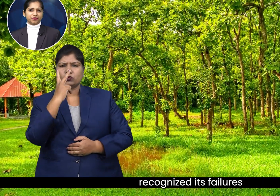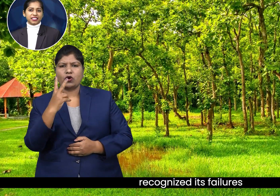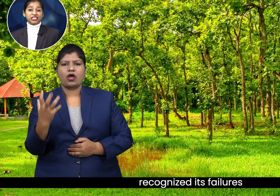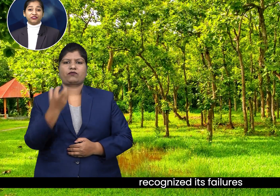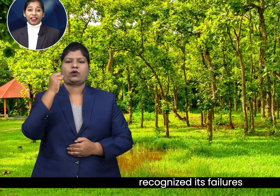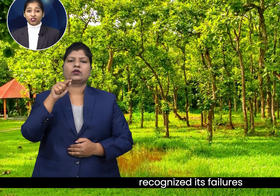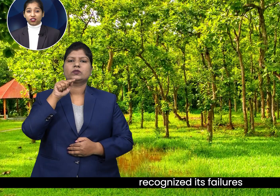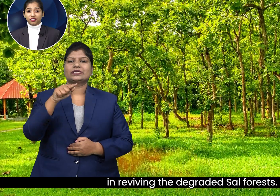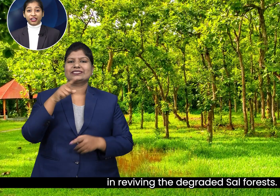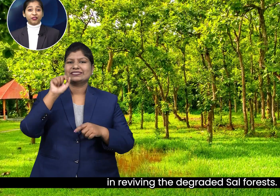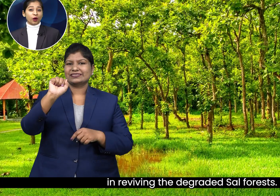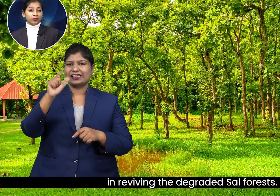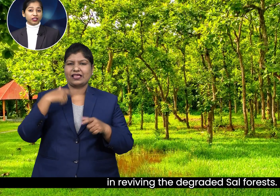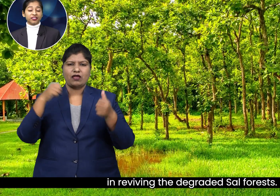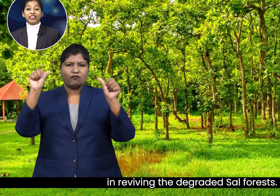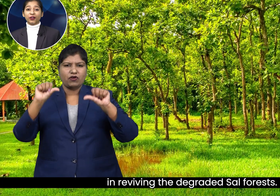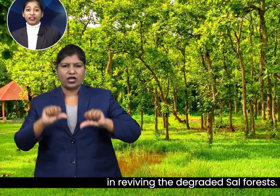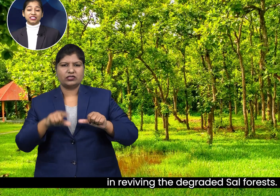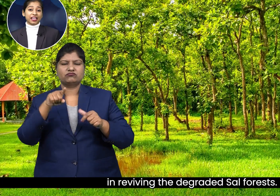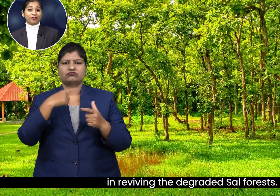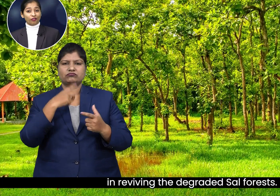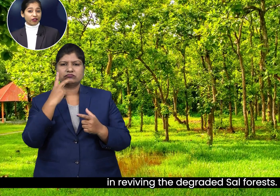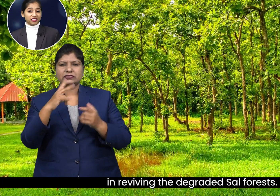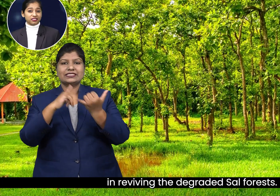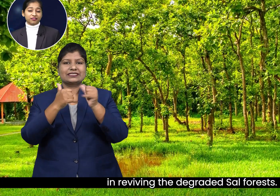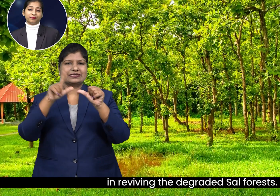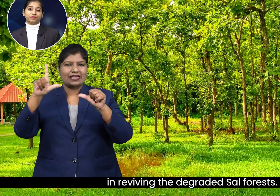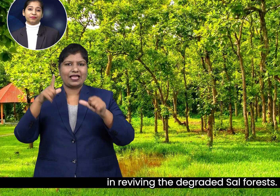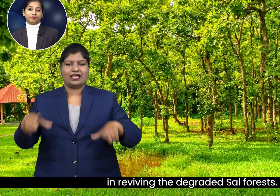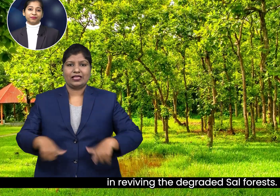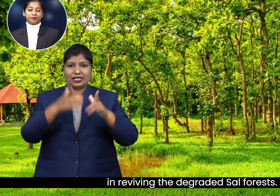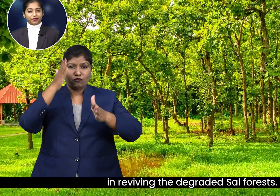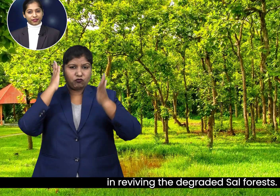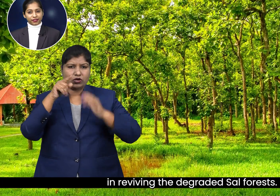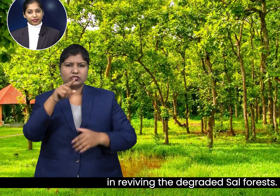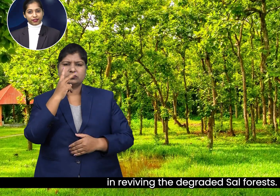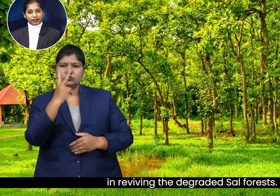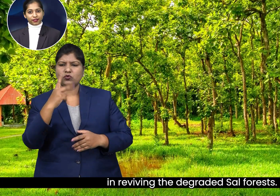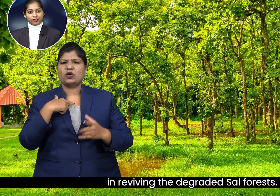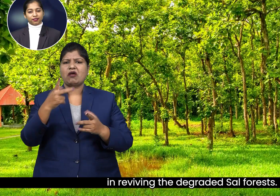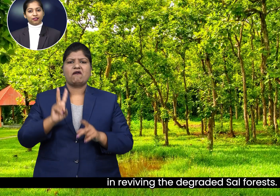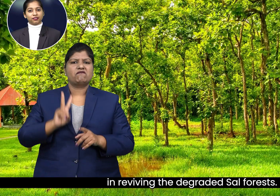recognized its failures in reviving the degraded sal forests.